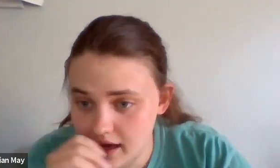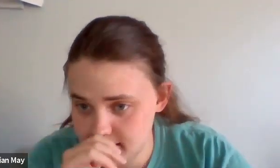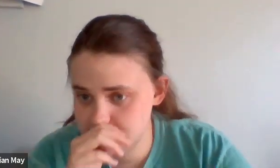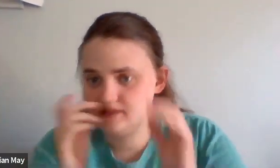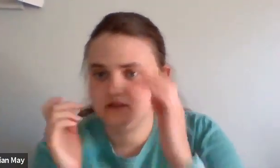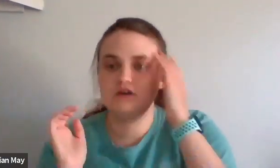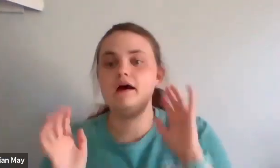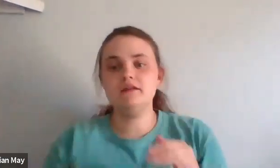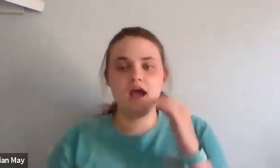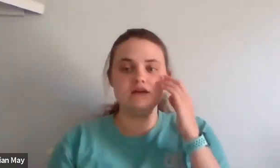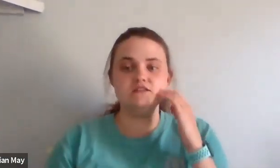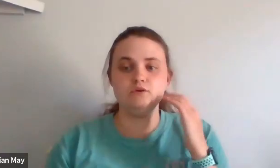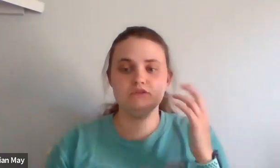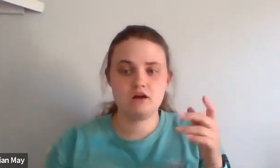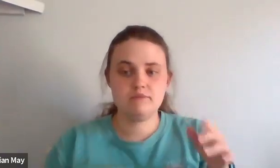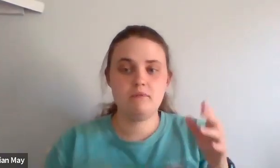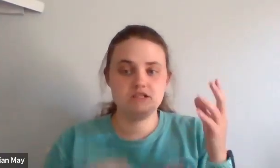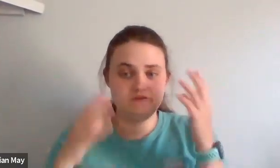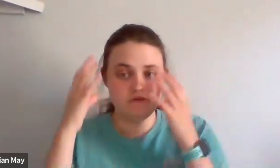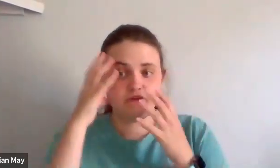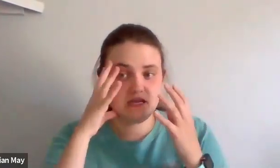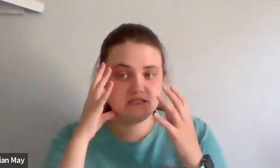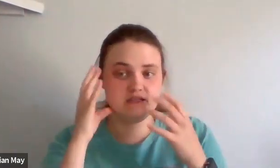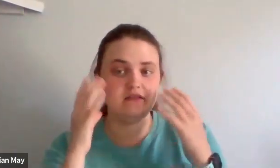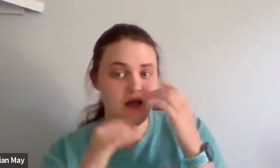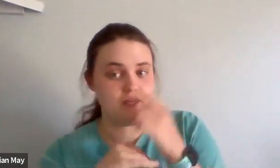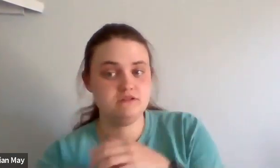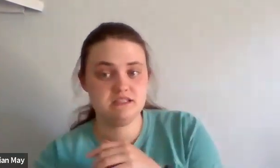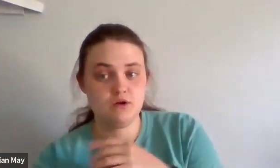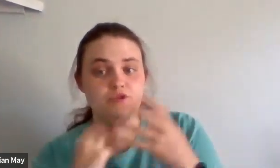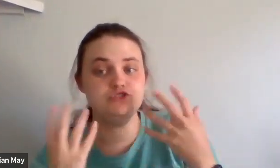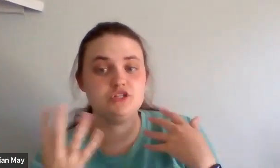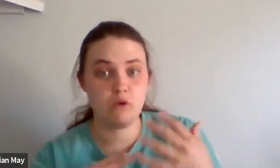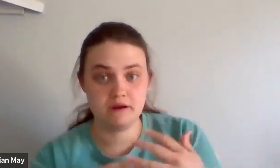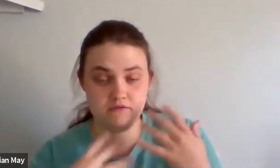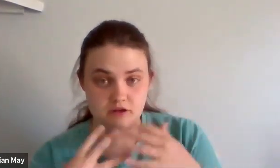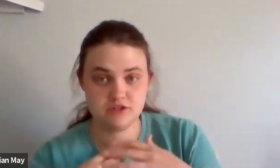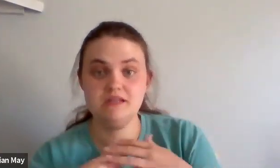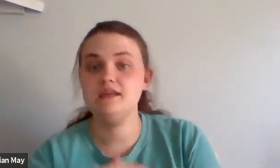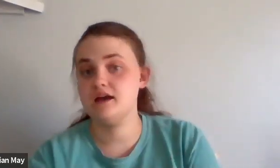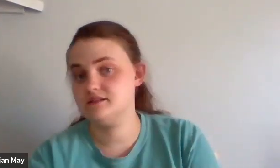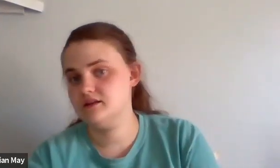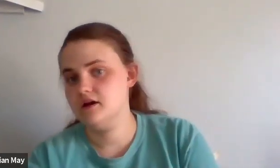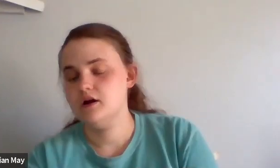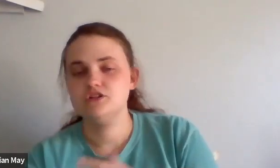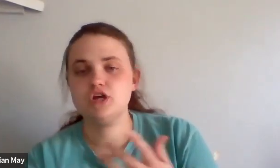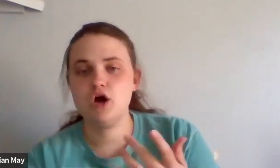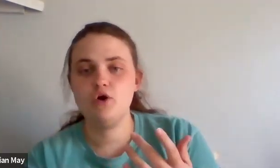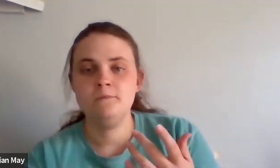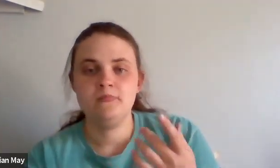Yes. So Ellie asked if you were talking about parts of your face, like eye, nose, etc. Would you just point your finger to it? Yes. So